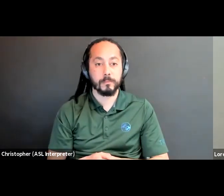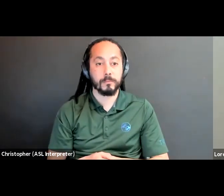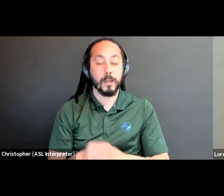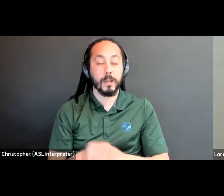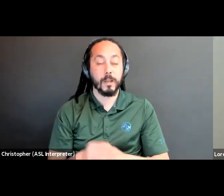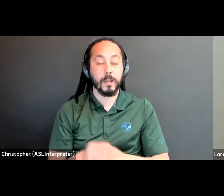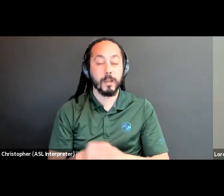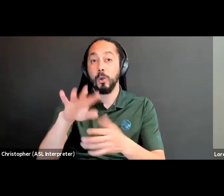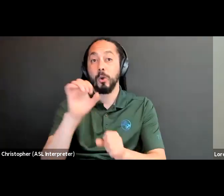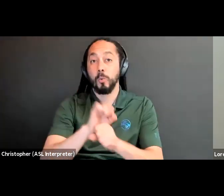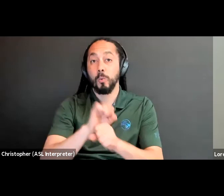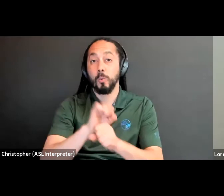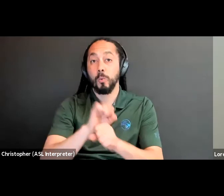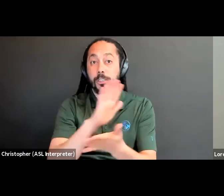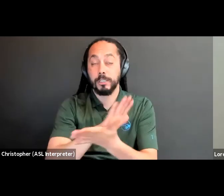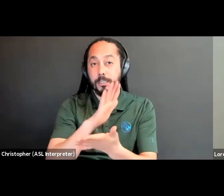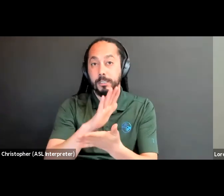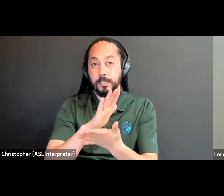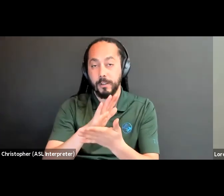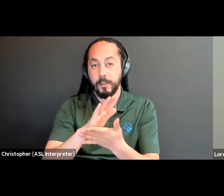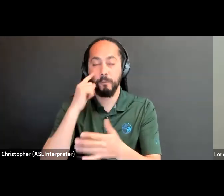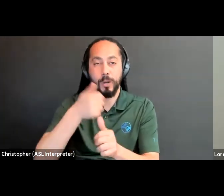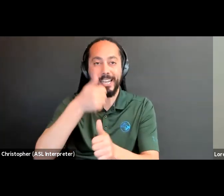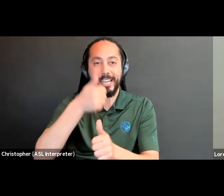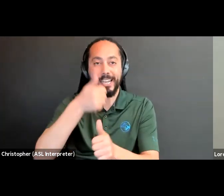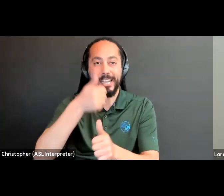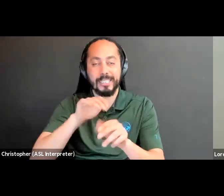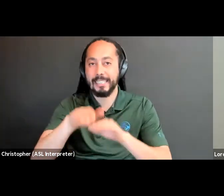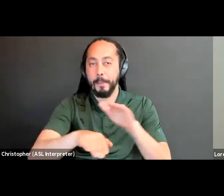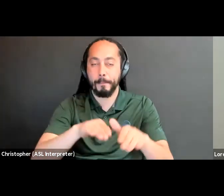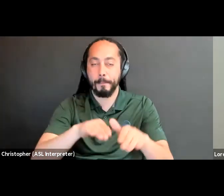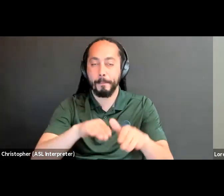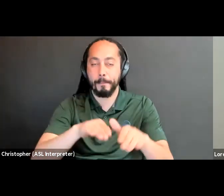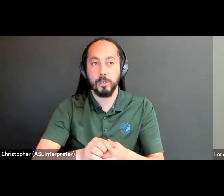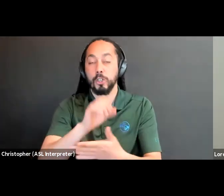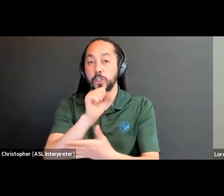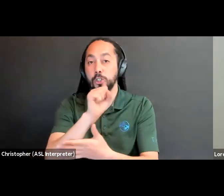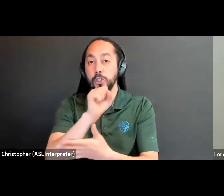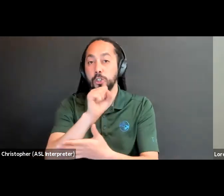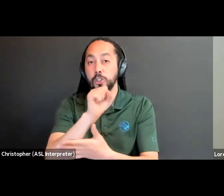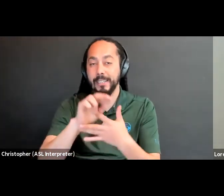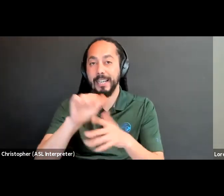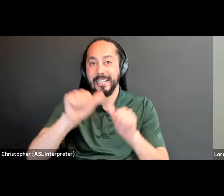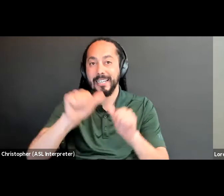them, one for each of these four steps: screen, assess, focus on the effects, and